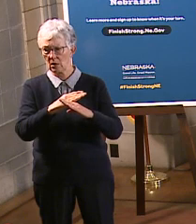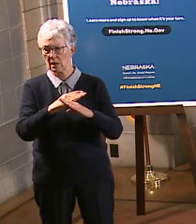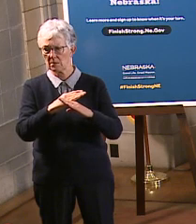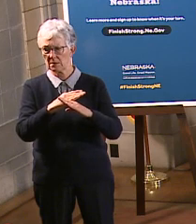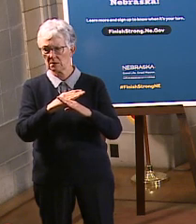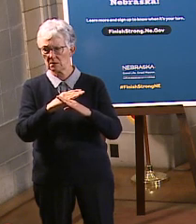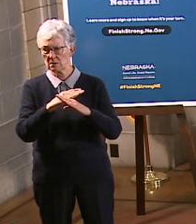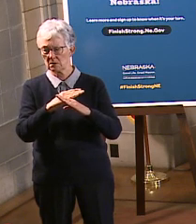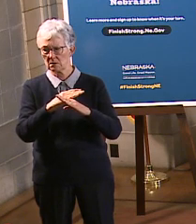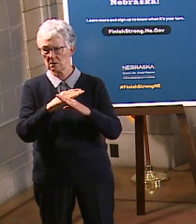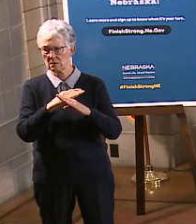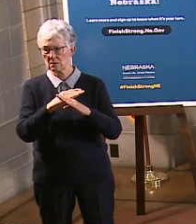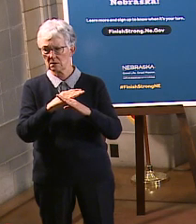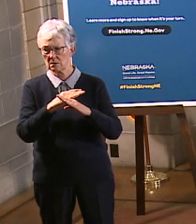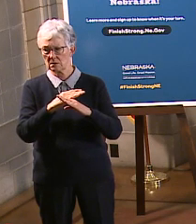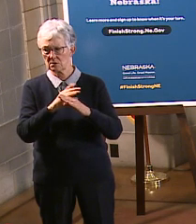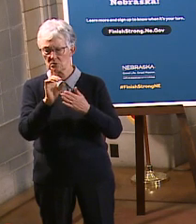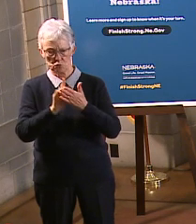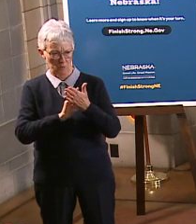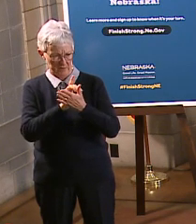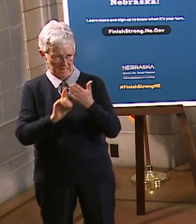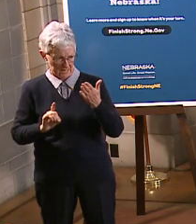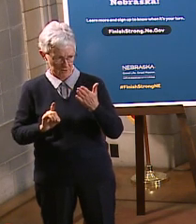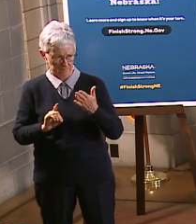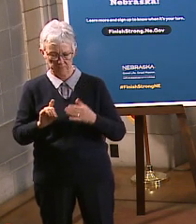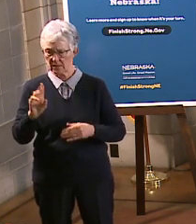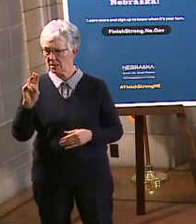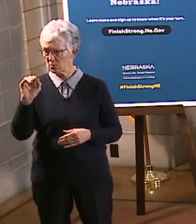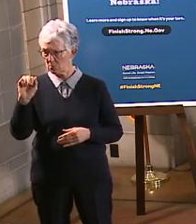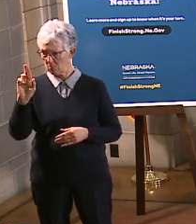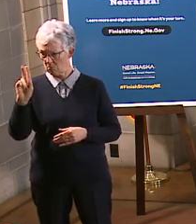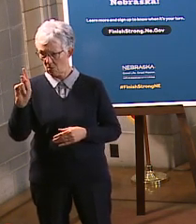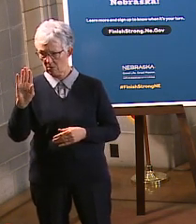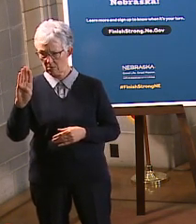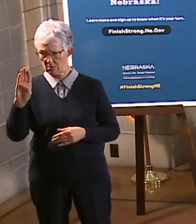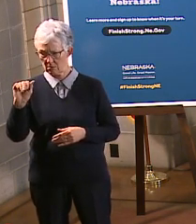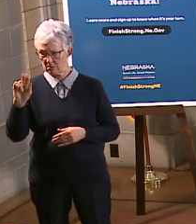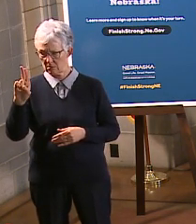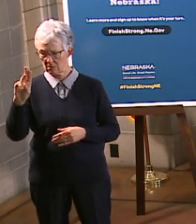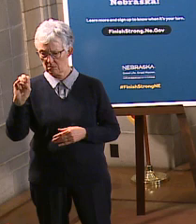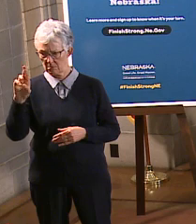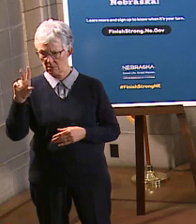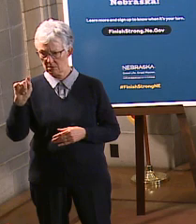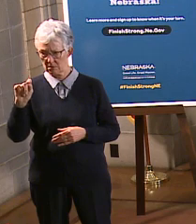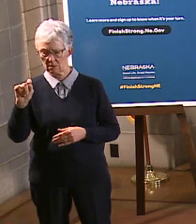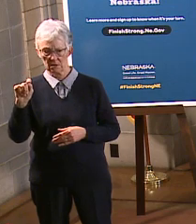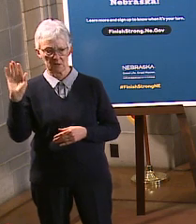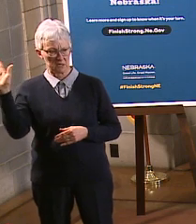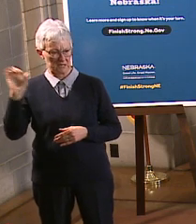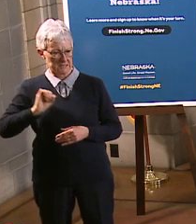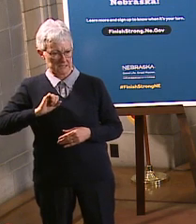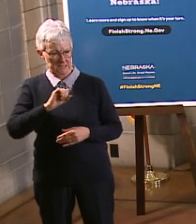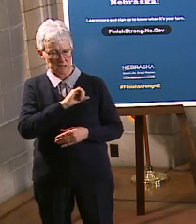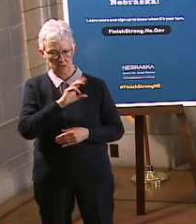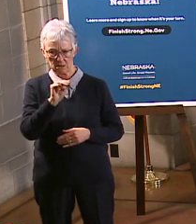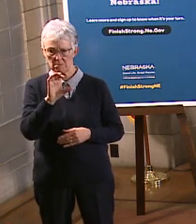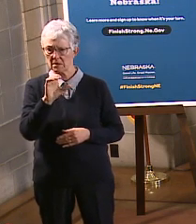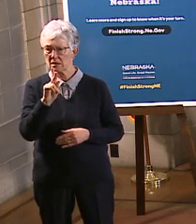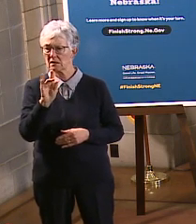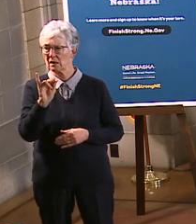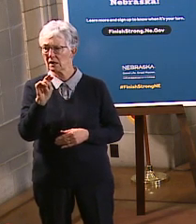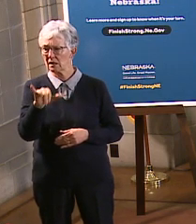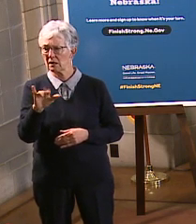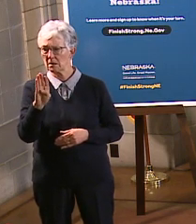concerns related to this bill, and if so, what are they? Mark Balmer, KSMB, is asking about Senator McKinney's bill with regard to